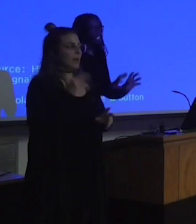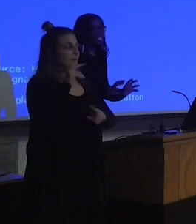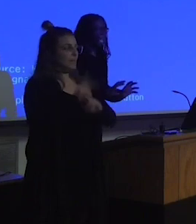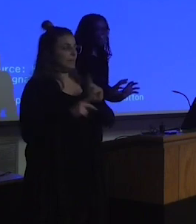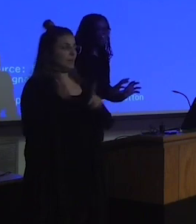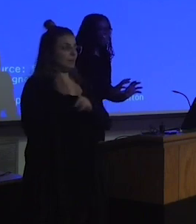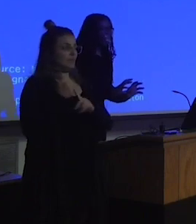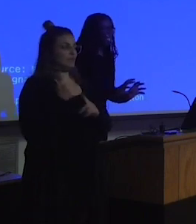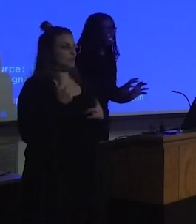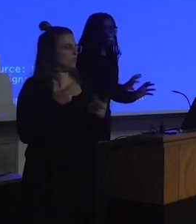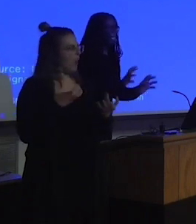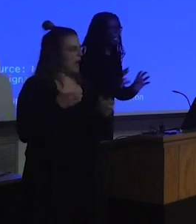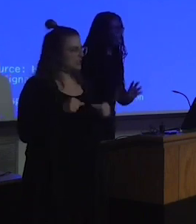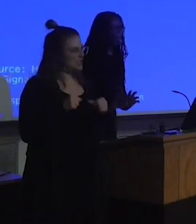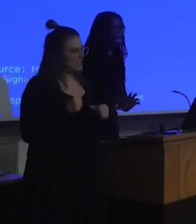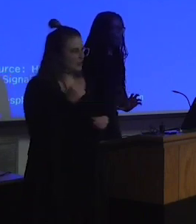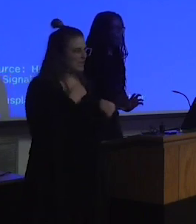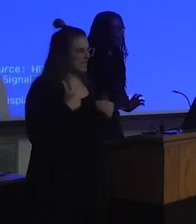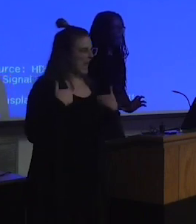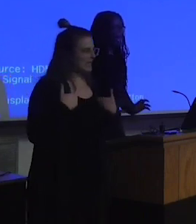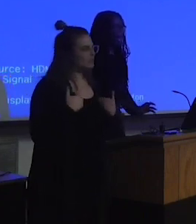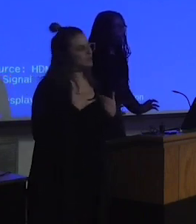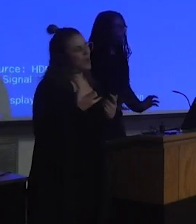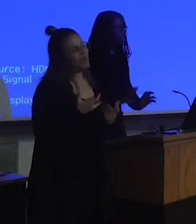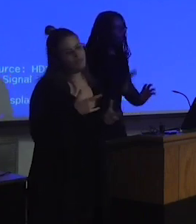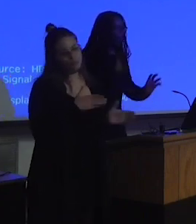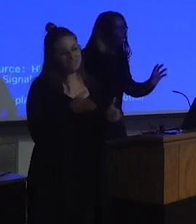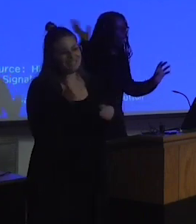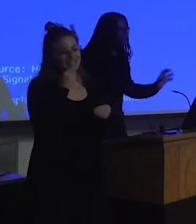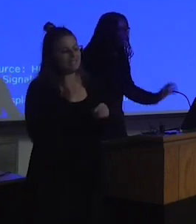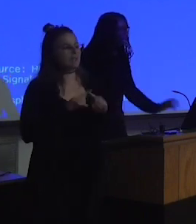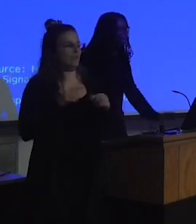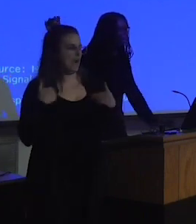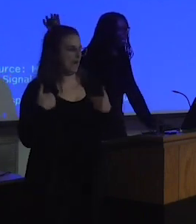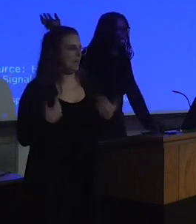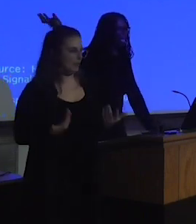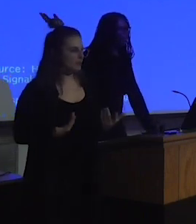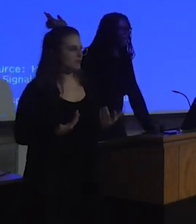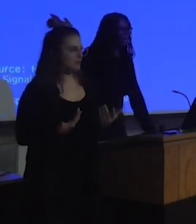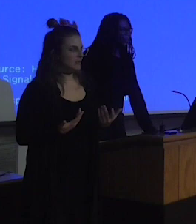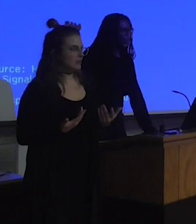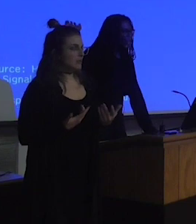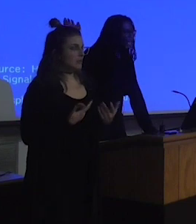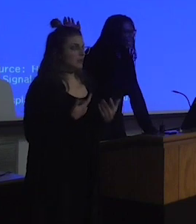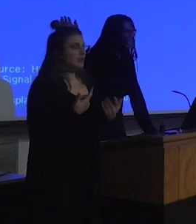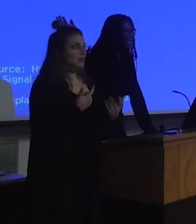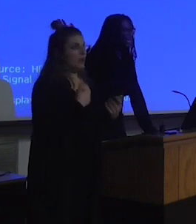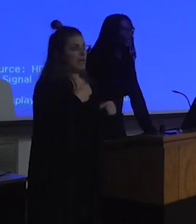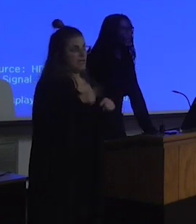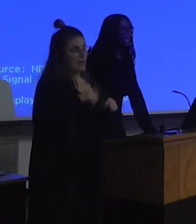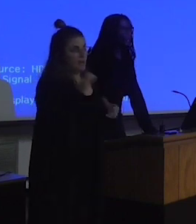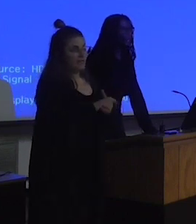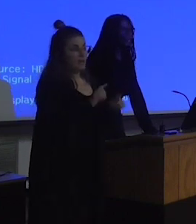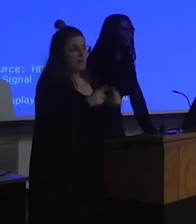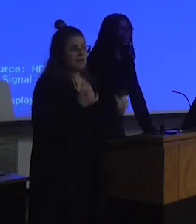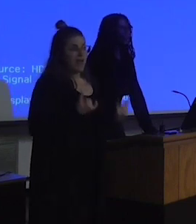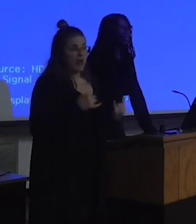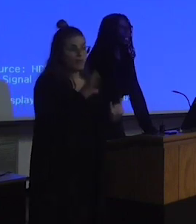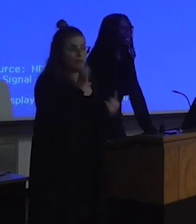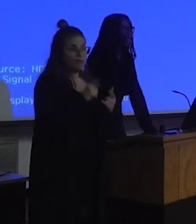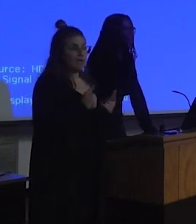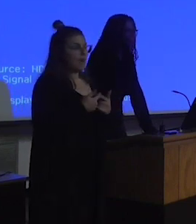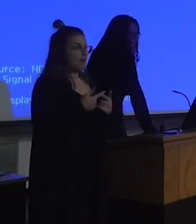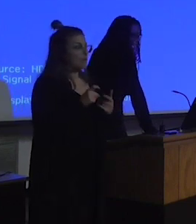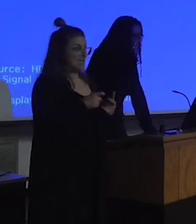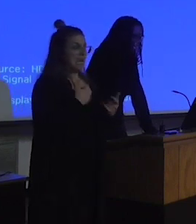who want to eat animals to eat different animals. We're now talking about, I can't believe it, but we're talking about, like, oh man,